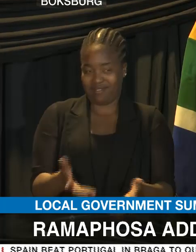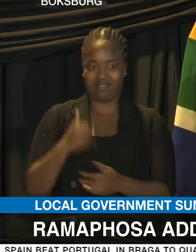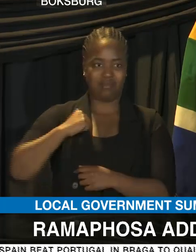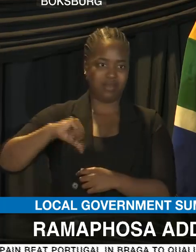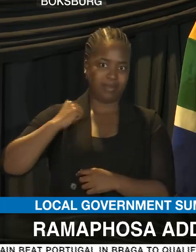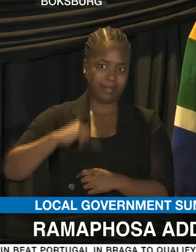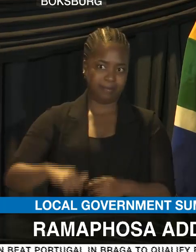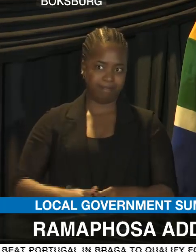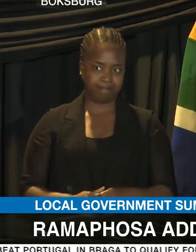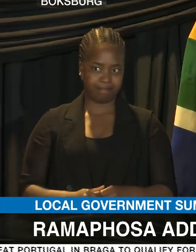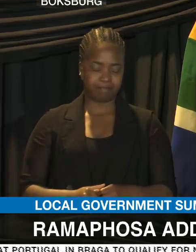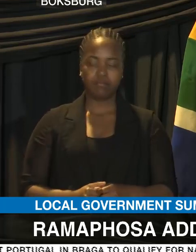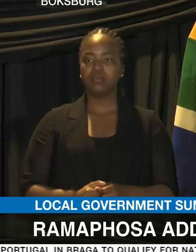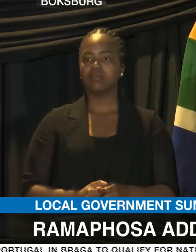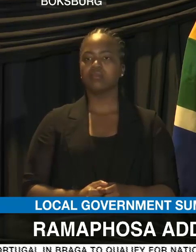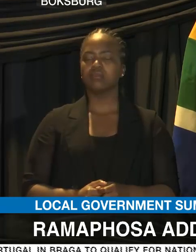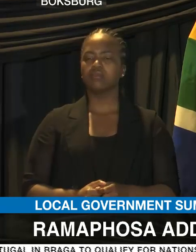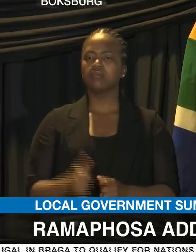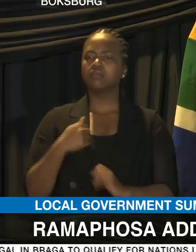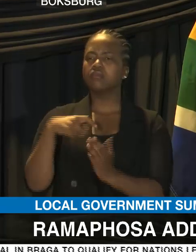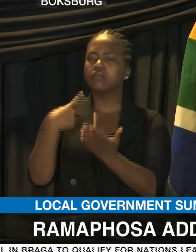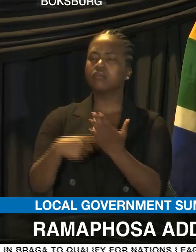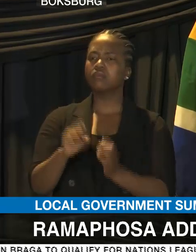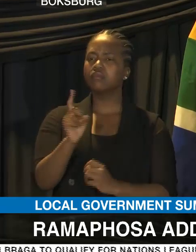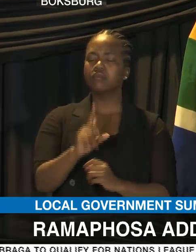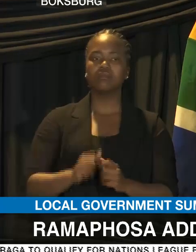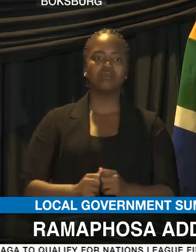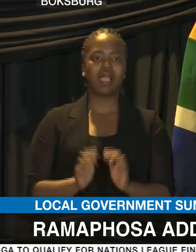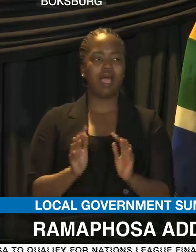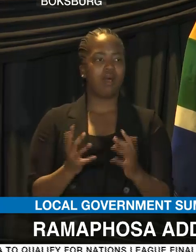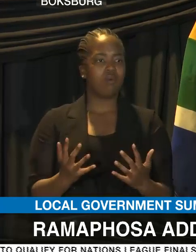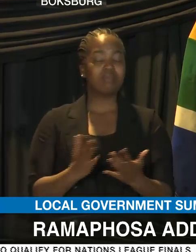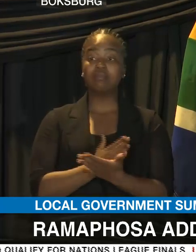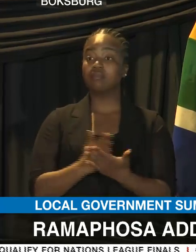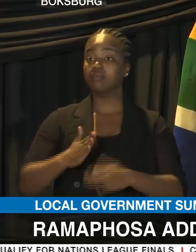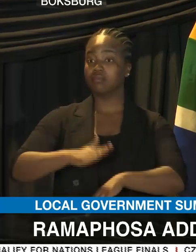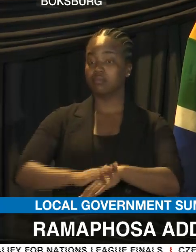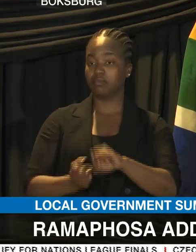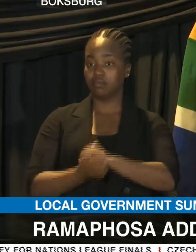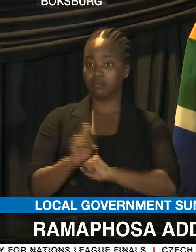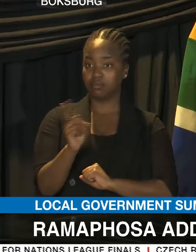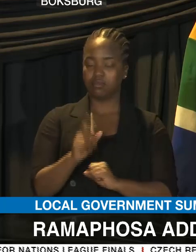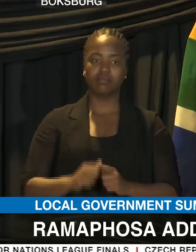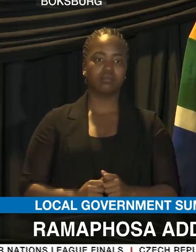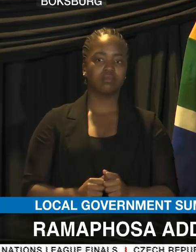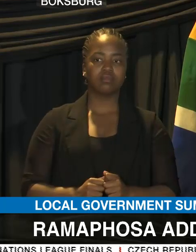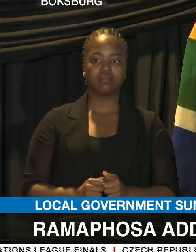government. And it also talks about how at times there